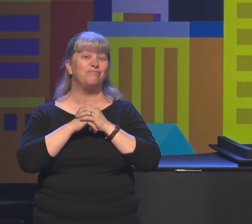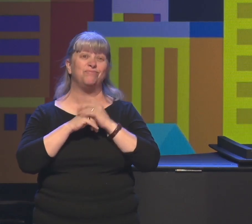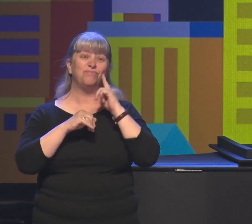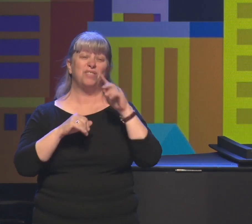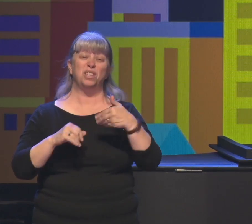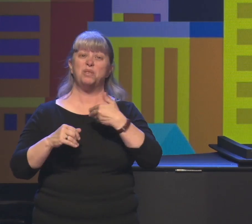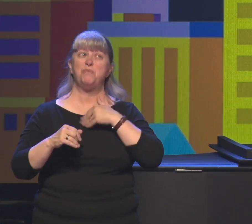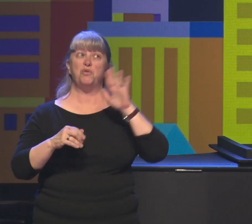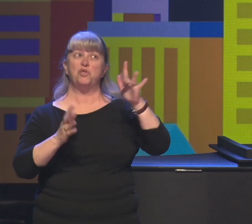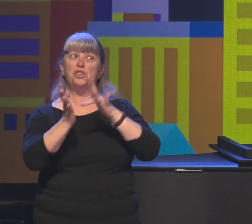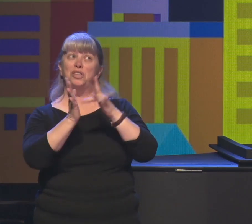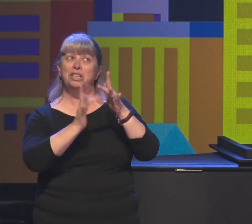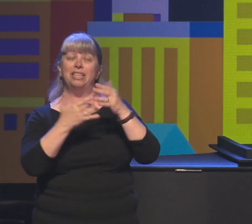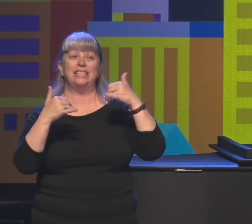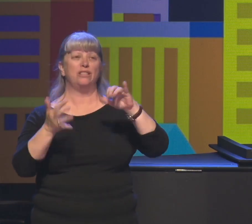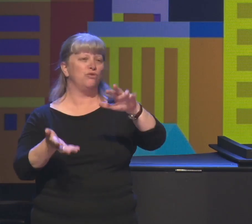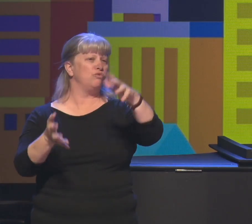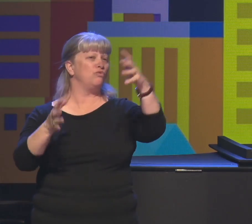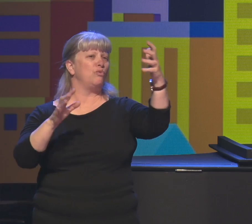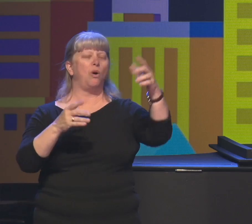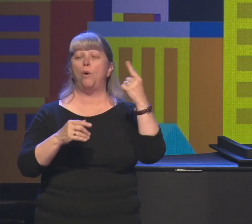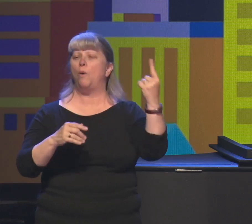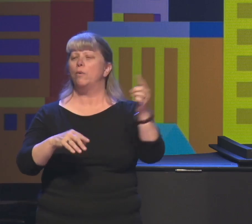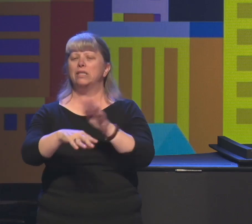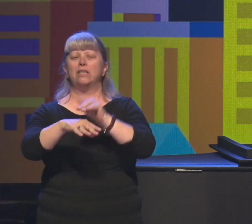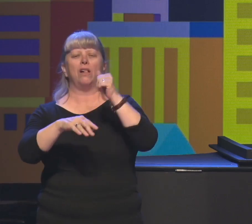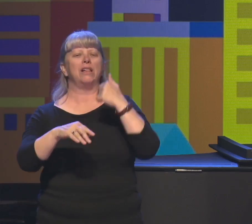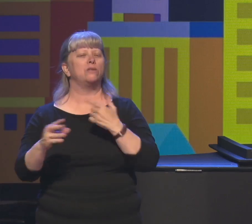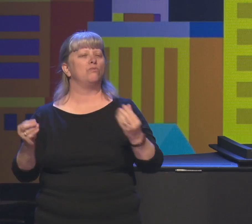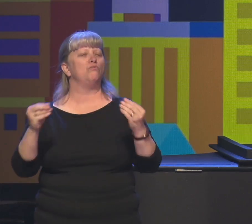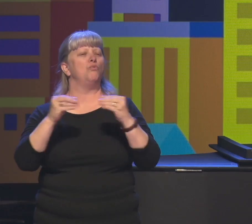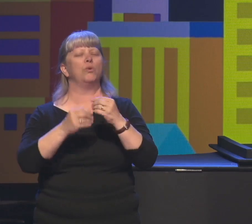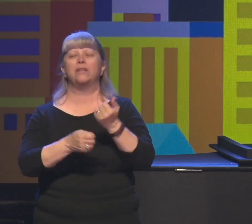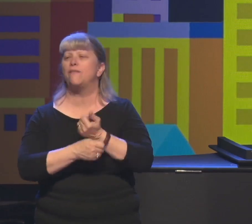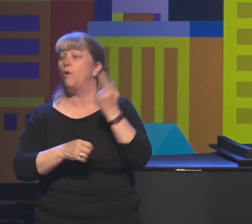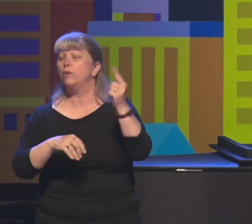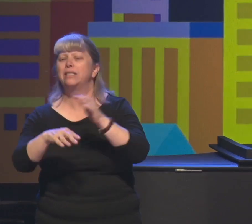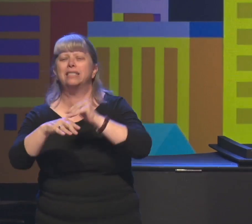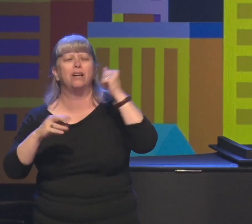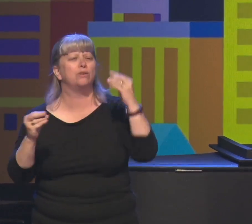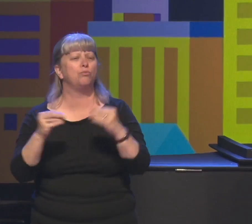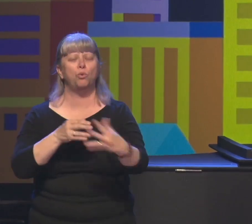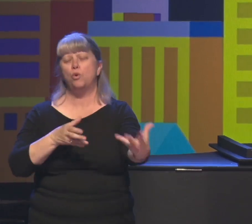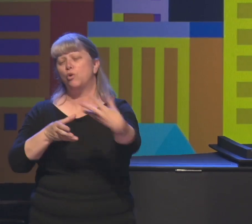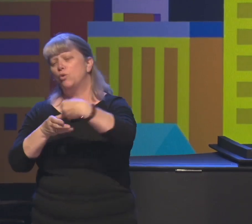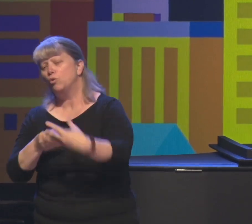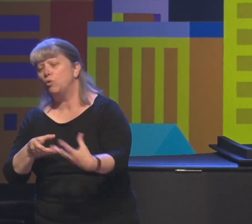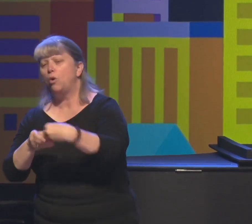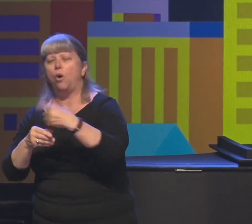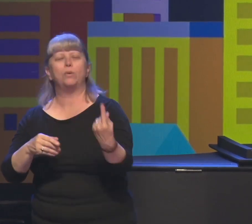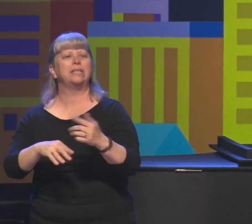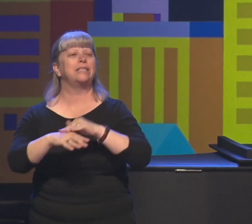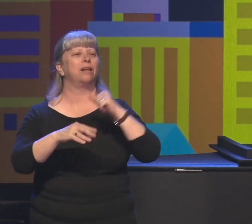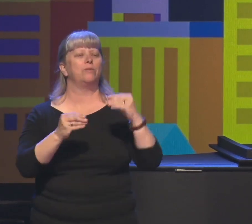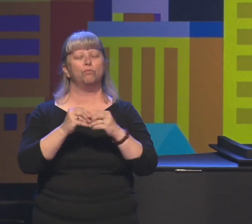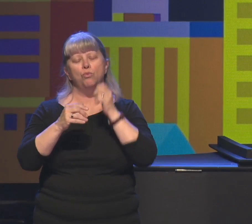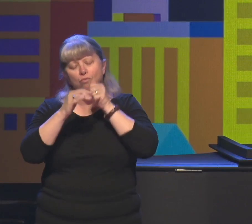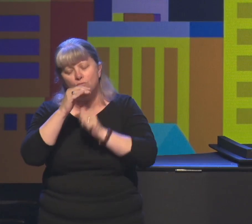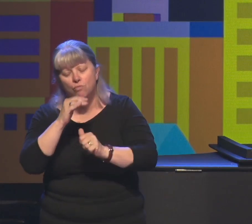of Jesus is still a disruptive force, always calling us to more love, always calling us to more inclusion, always calling us to more